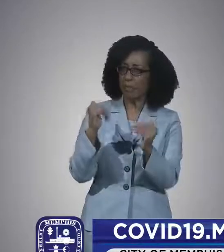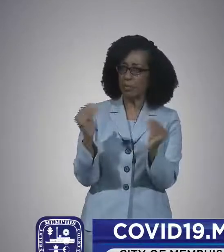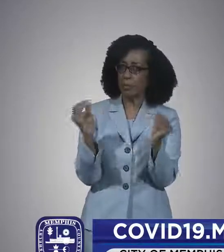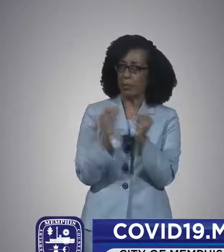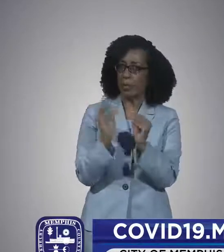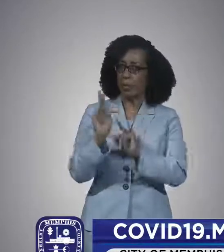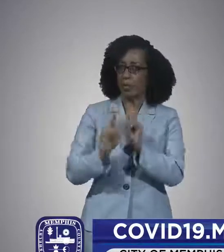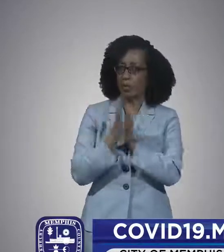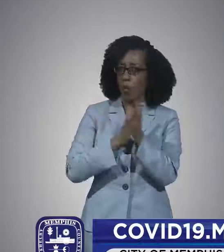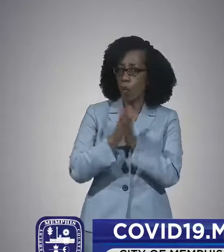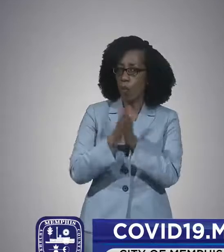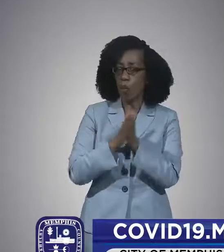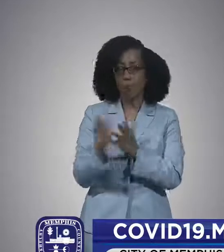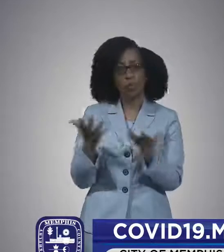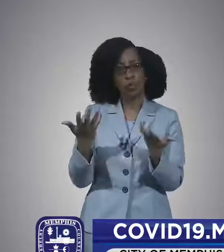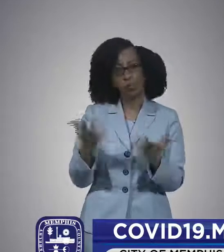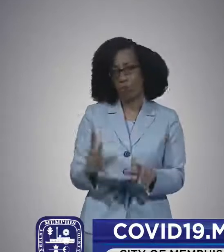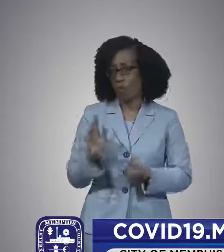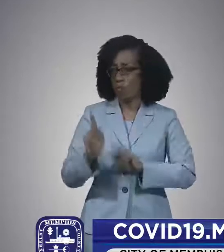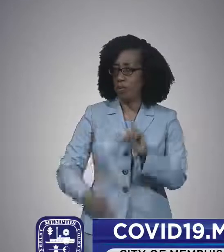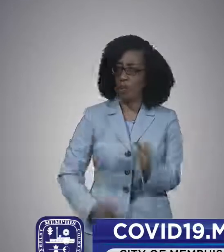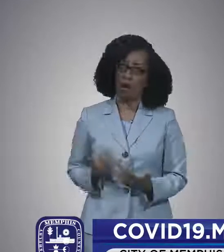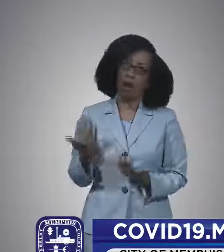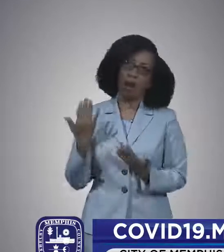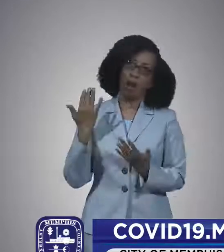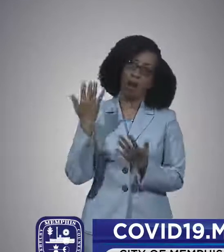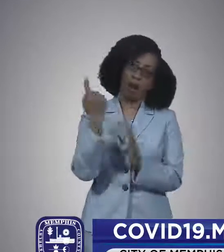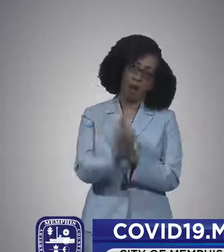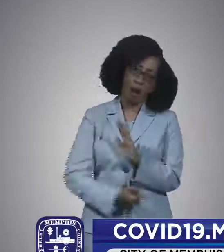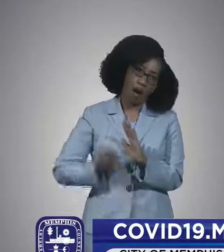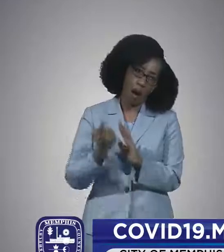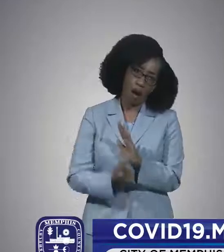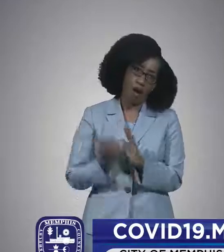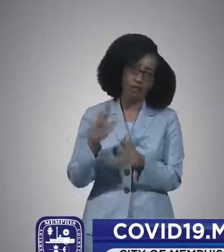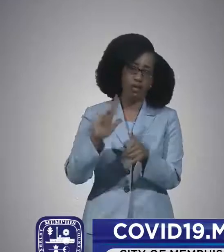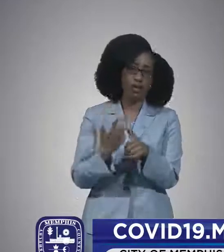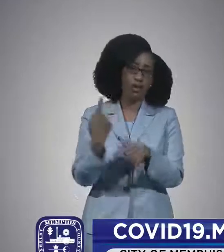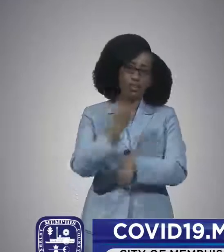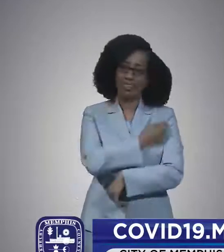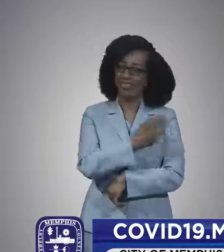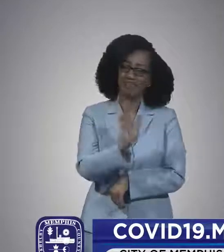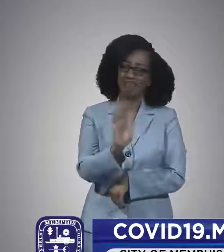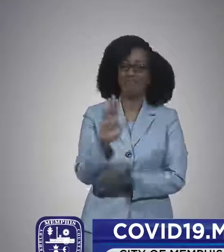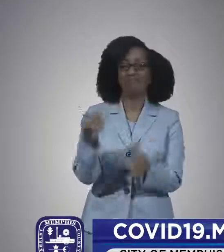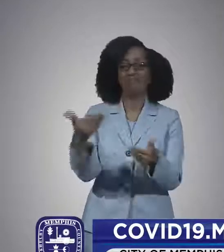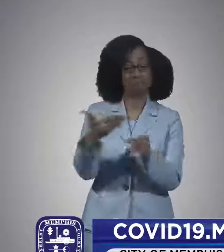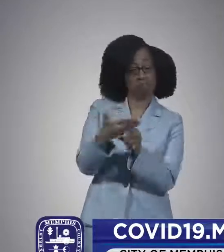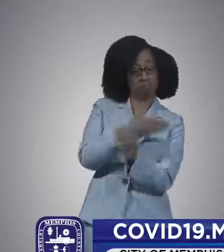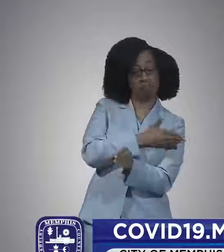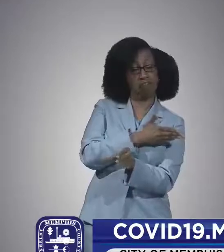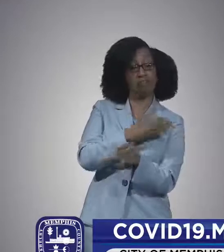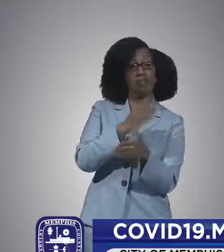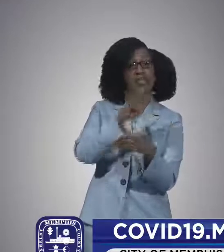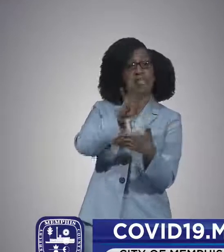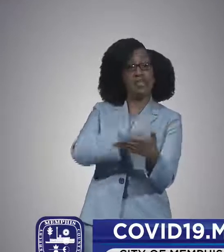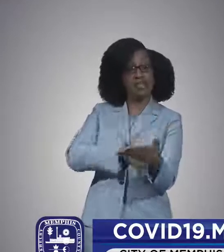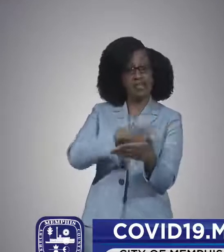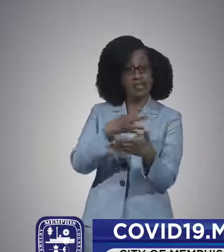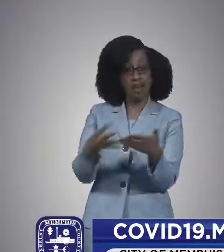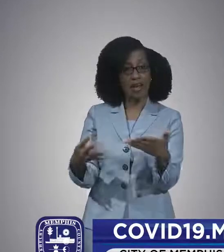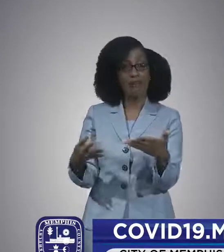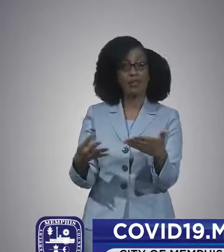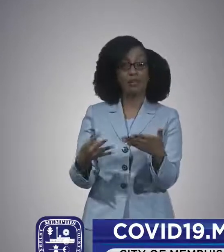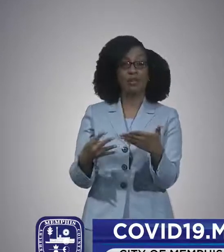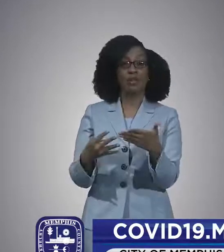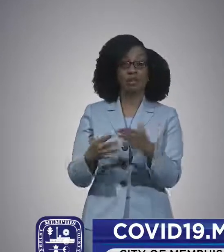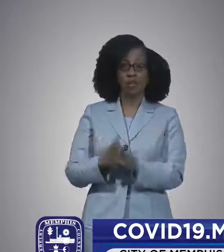and we don't want people to have to wait for hours just to get their booster, but rather to be able to schedule when they receive that. So look for